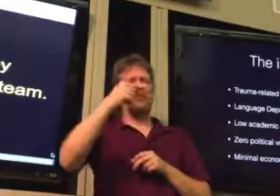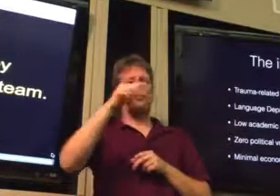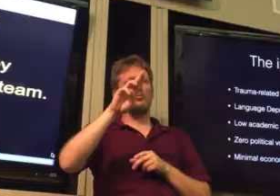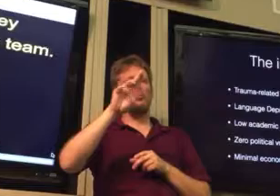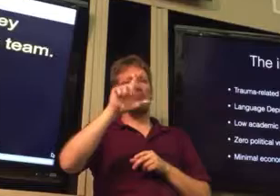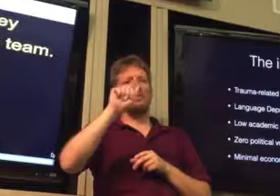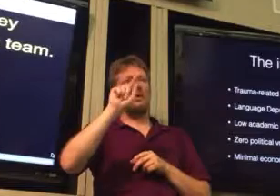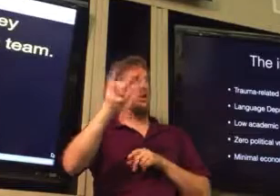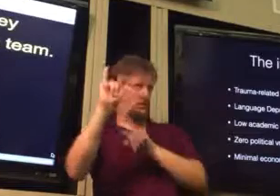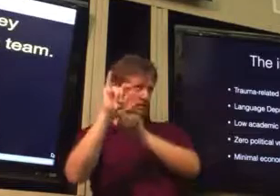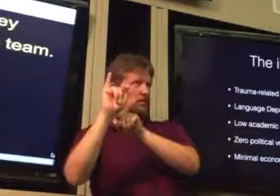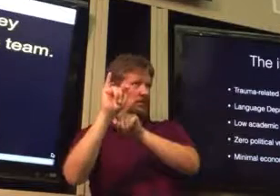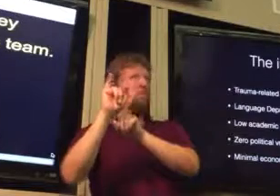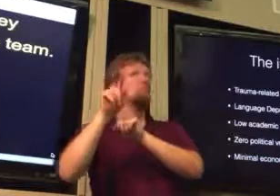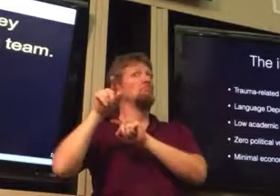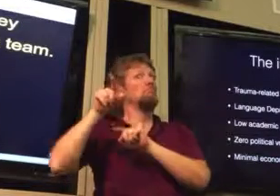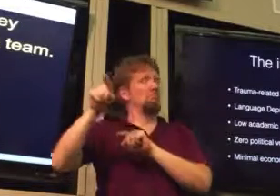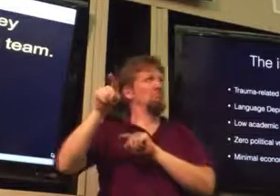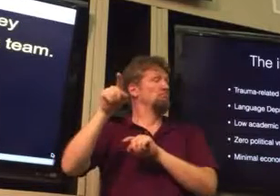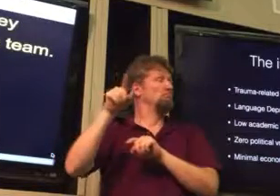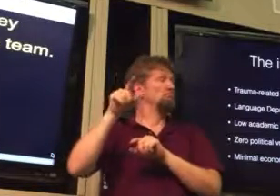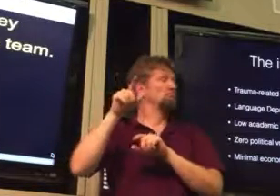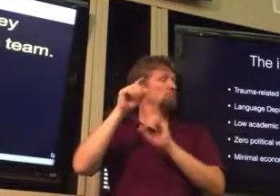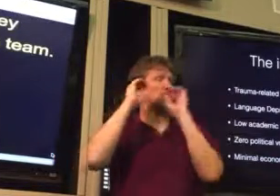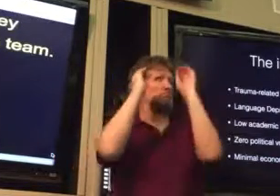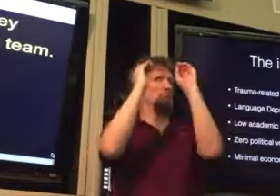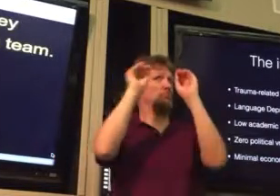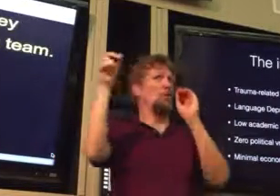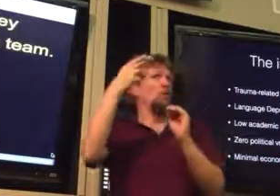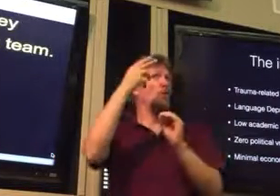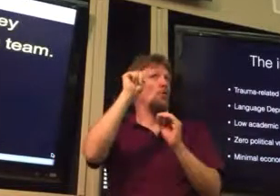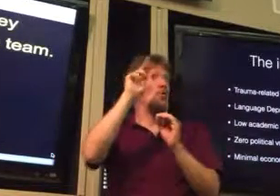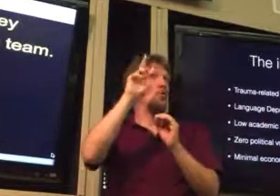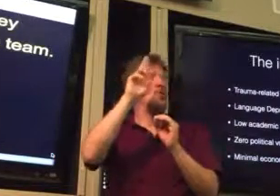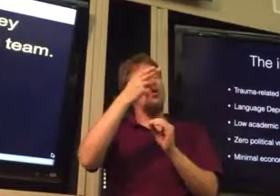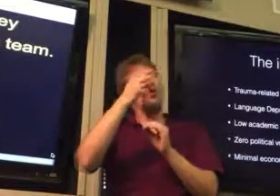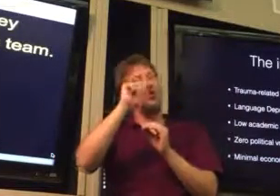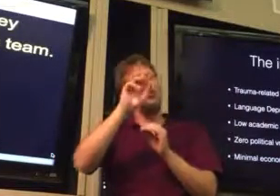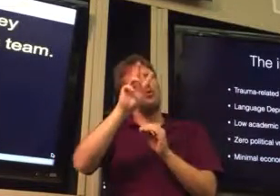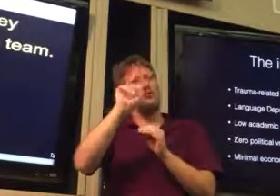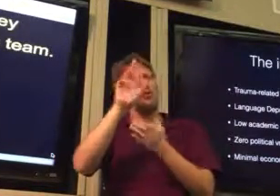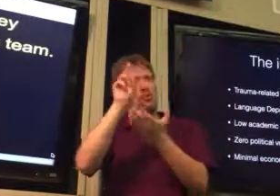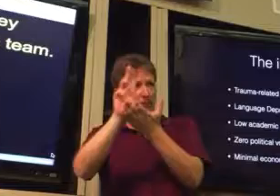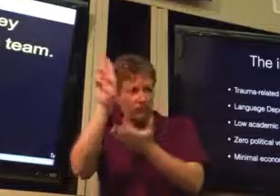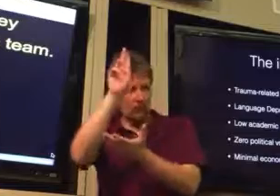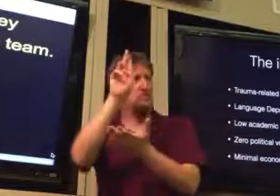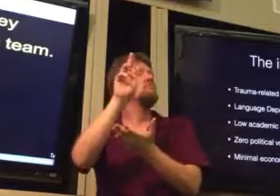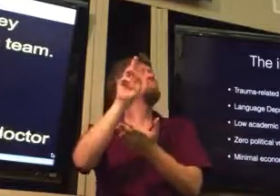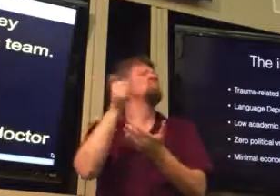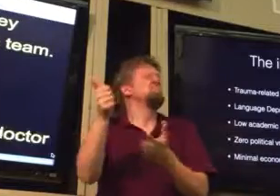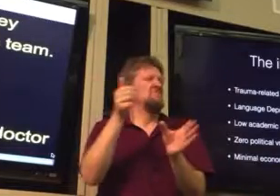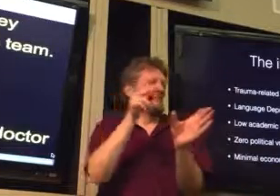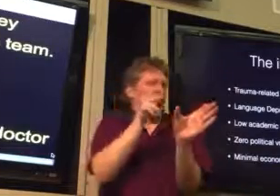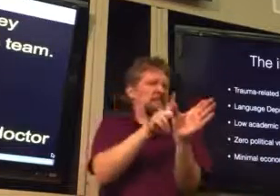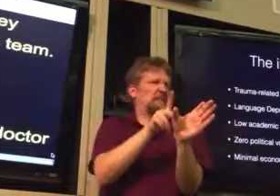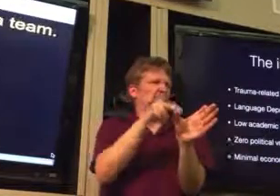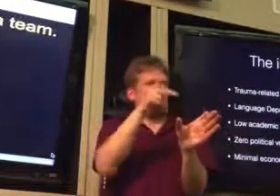There was a doctor named Dr. Sanjay Gulati, Gulati, and he has done